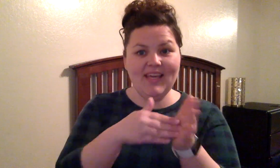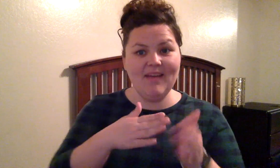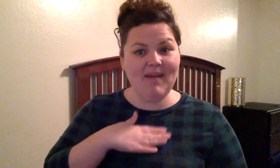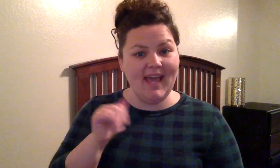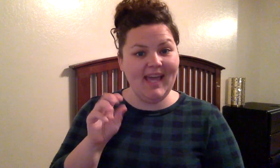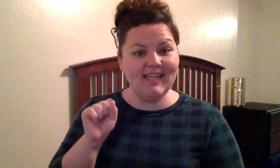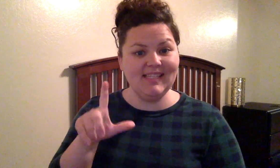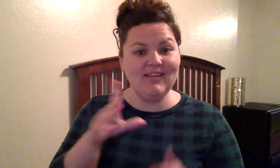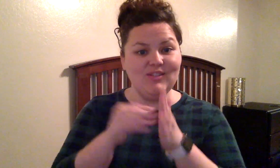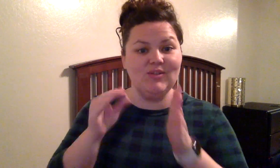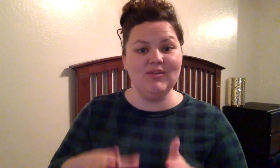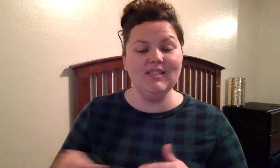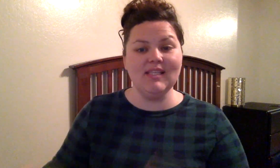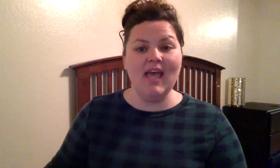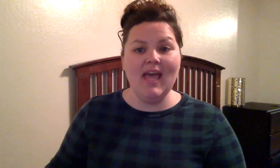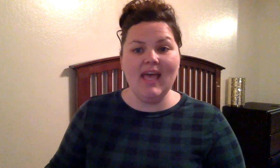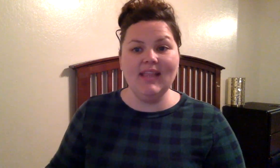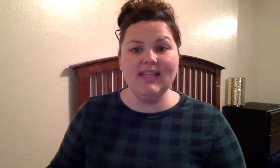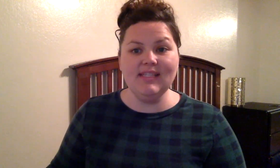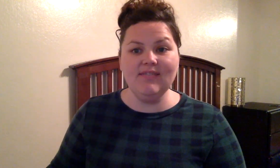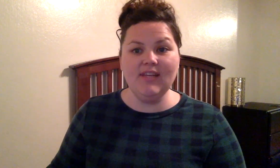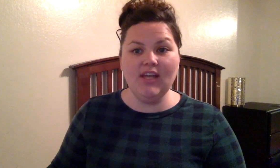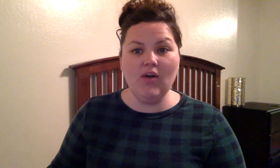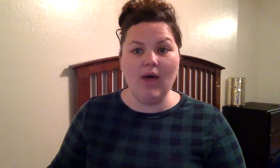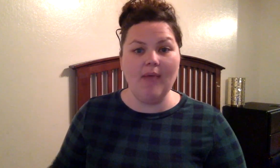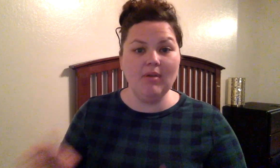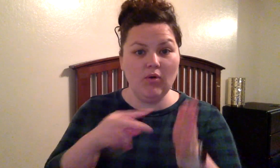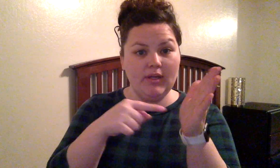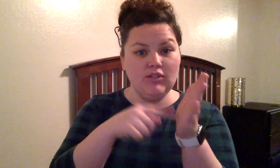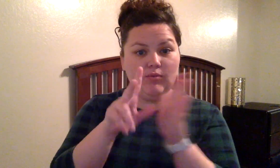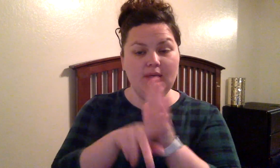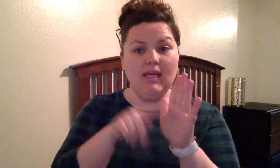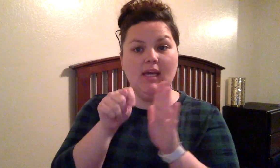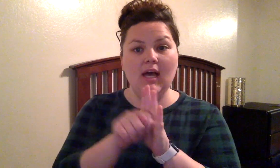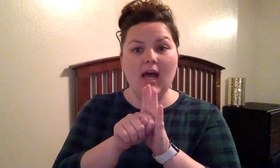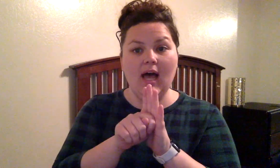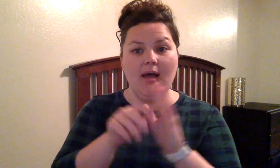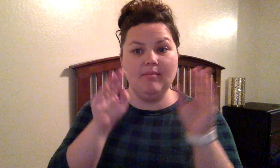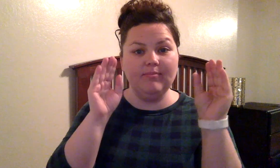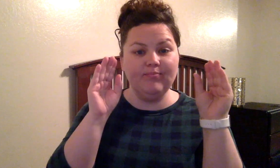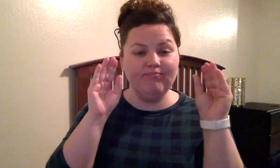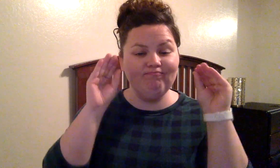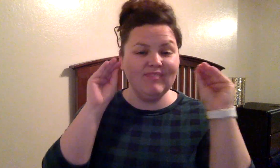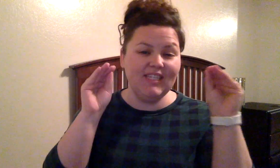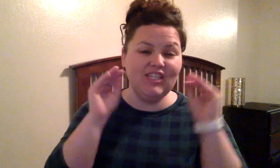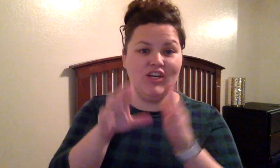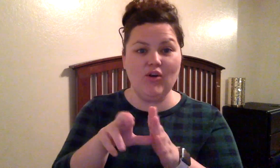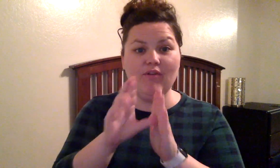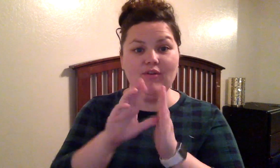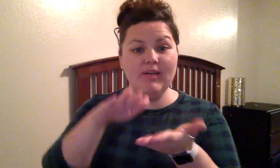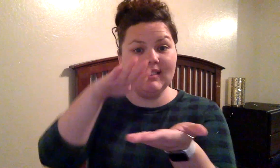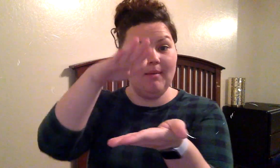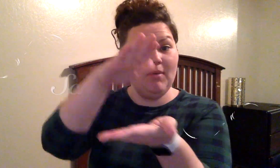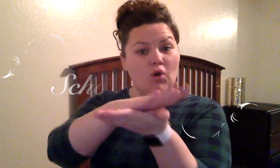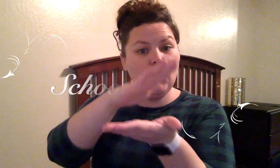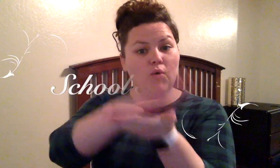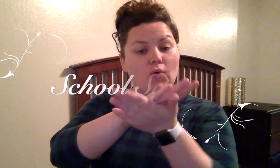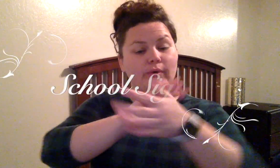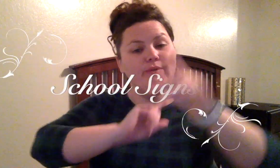again, my ASL students. In this video, I'm going to be teaching or reviewing some